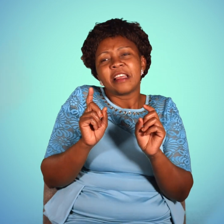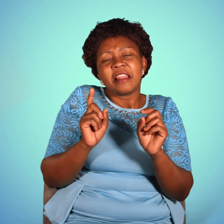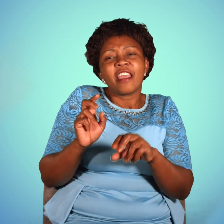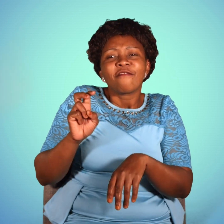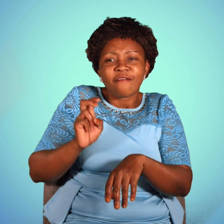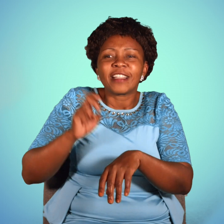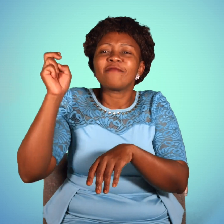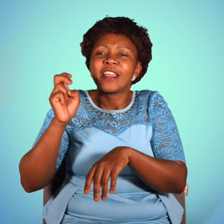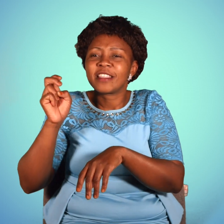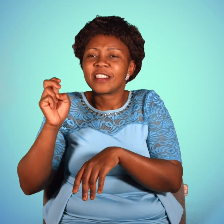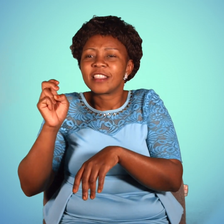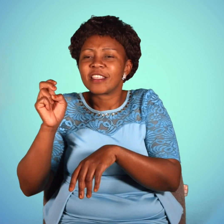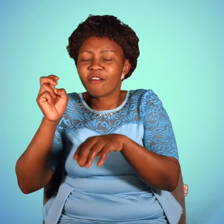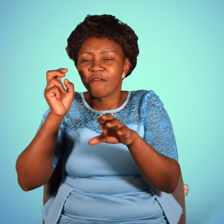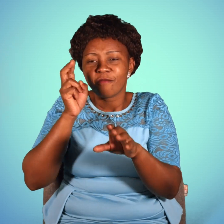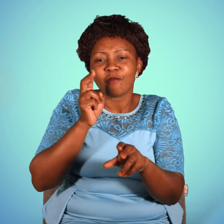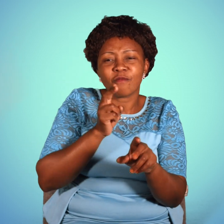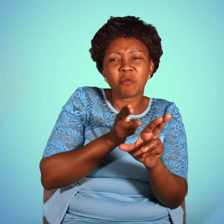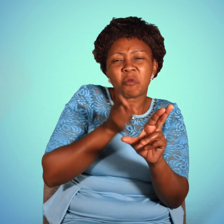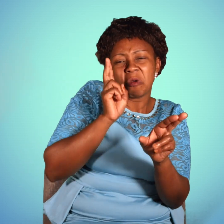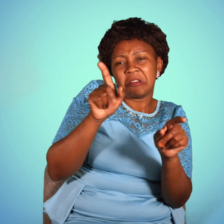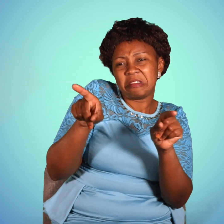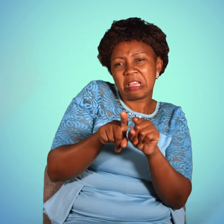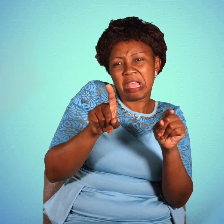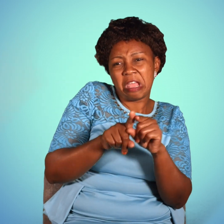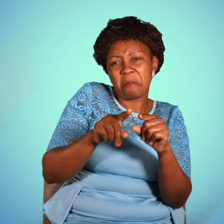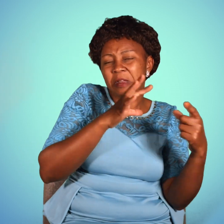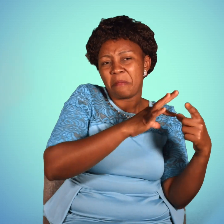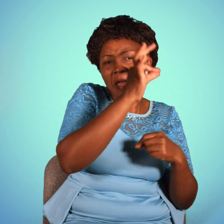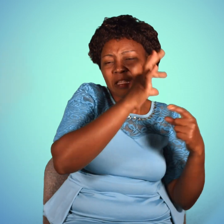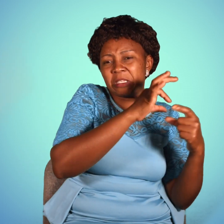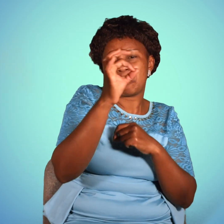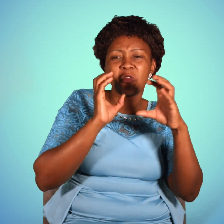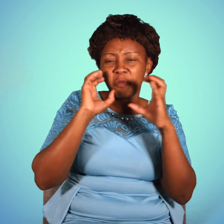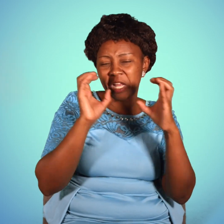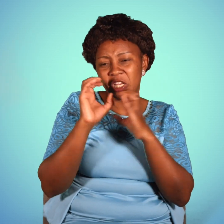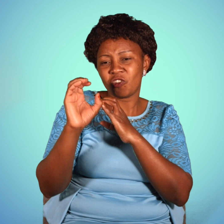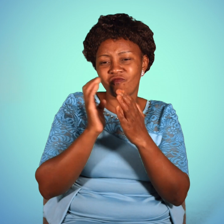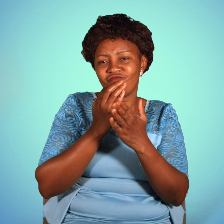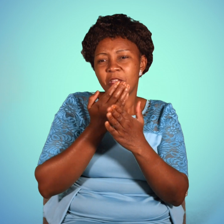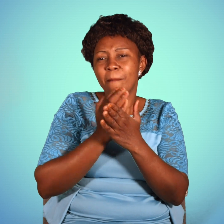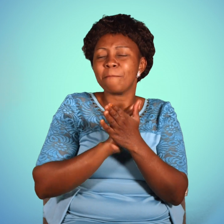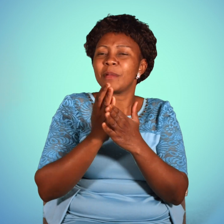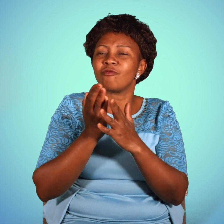The effectiveness of withdrawal also depends on communication between